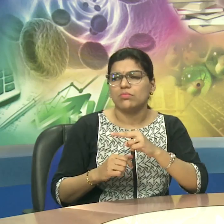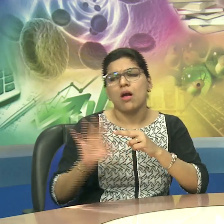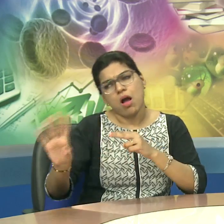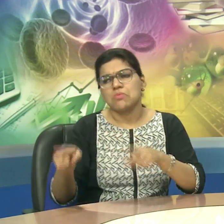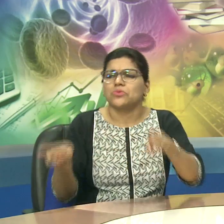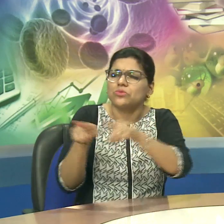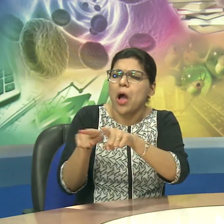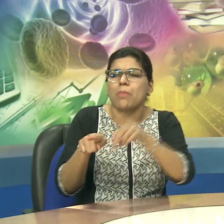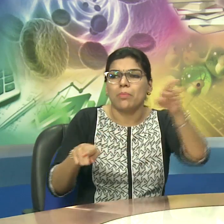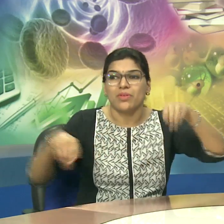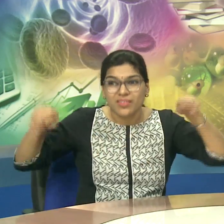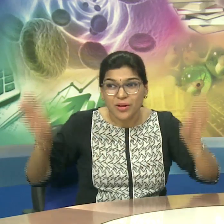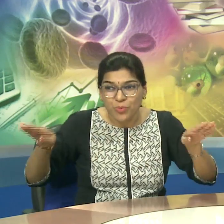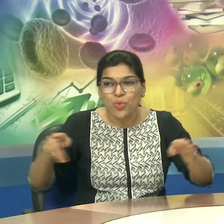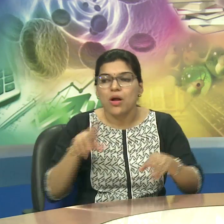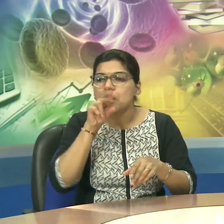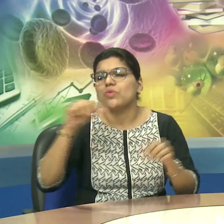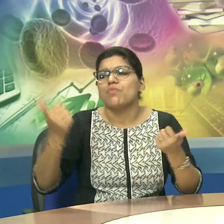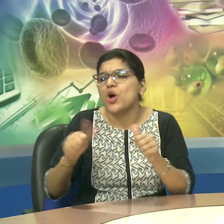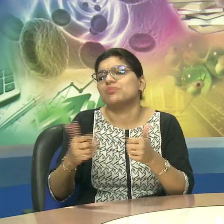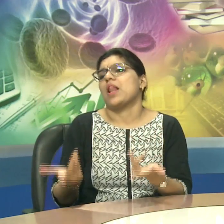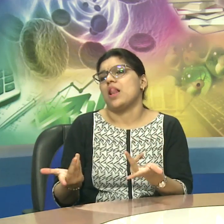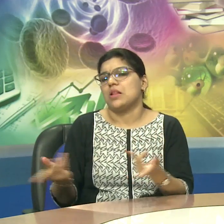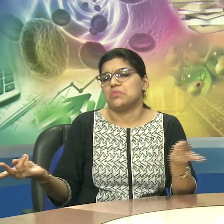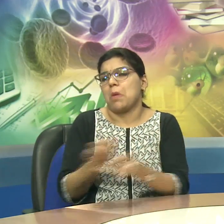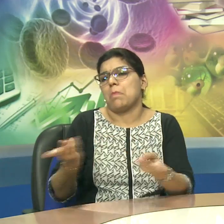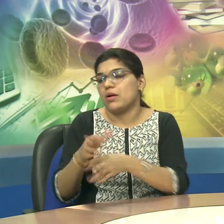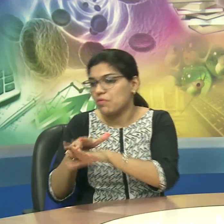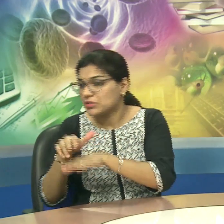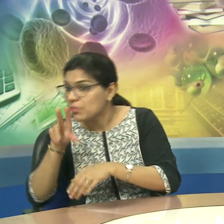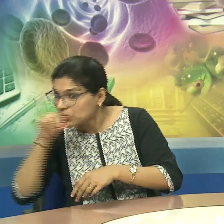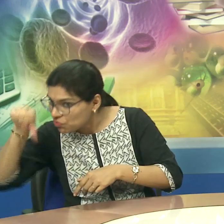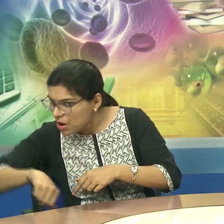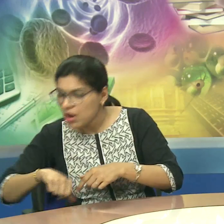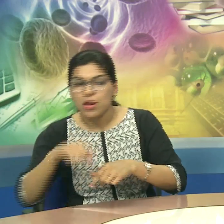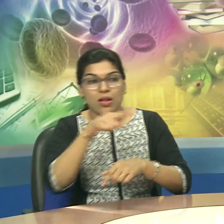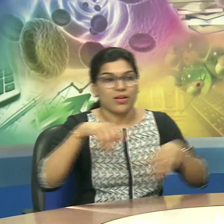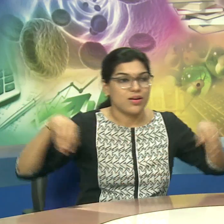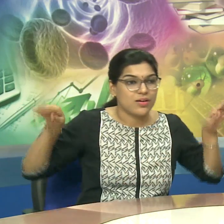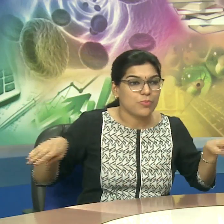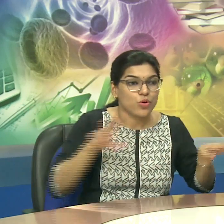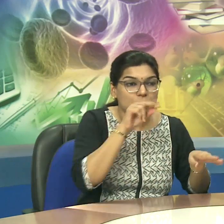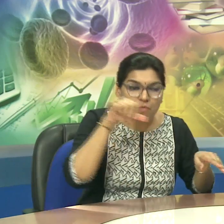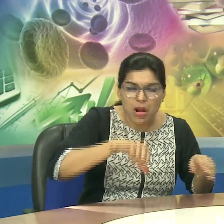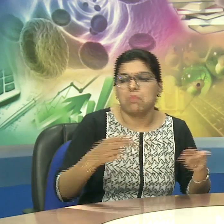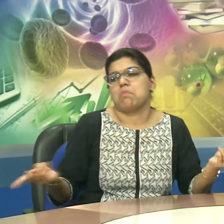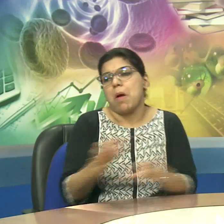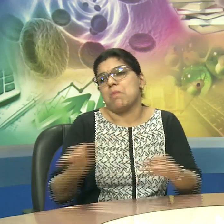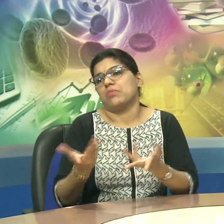birds, said the grandfather. So there was a communication between the grandfather and the aunt. So